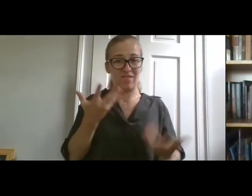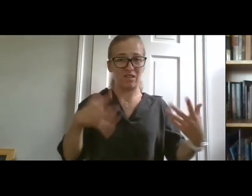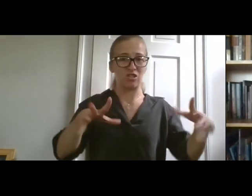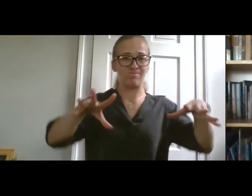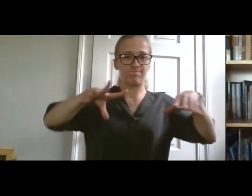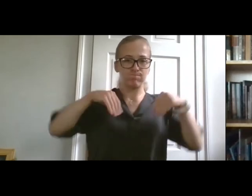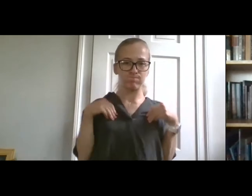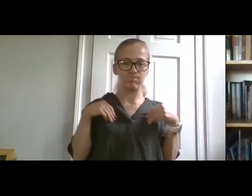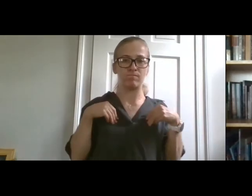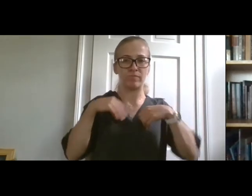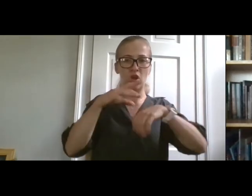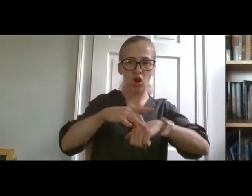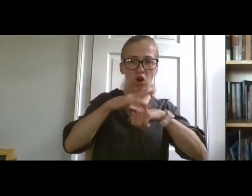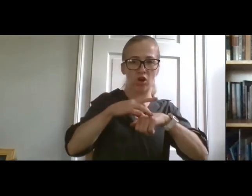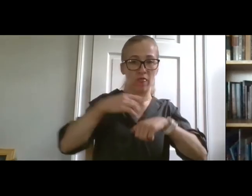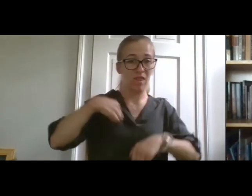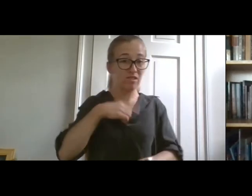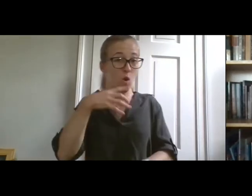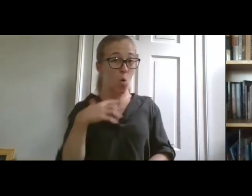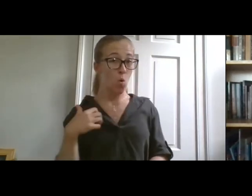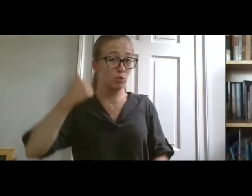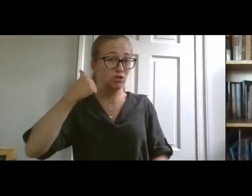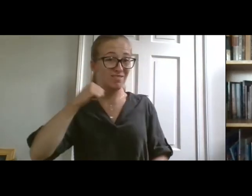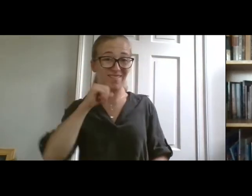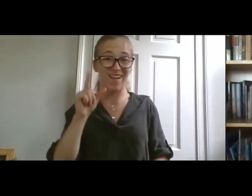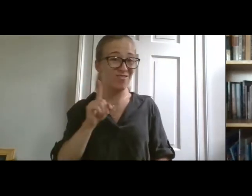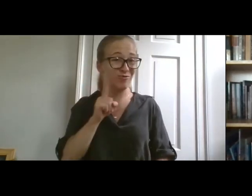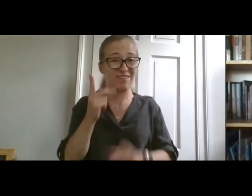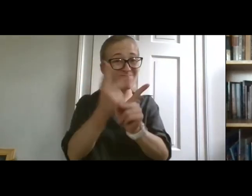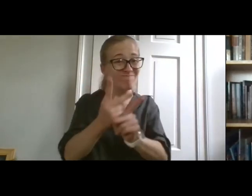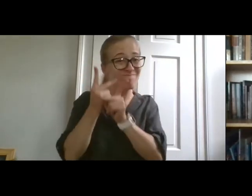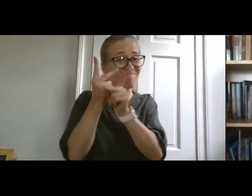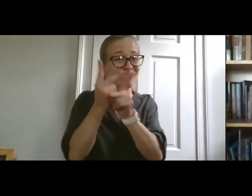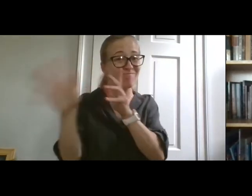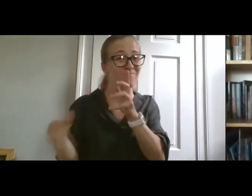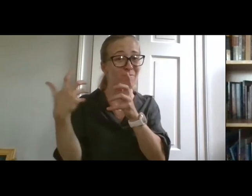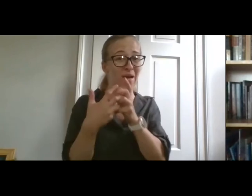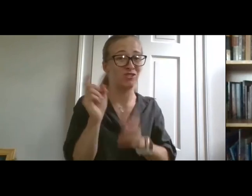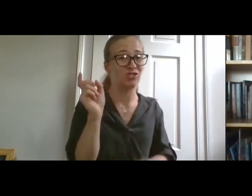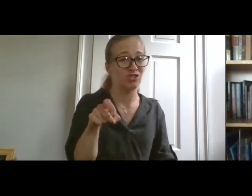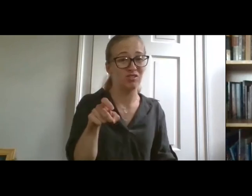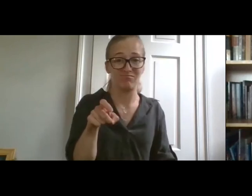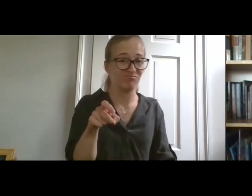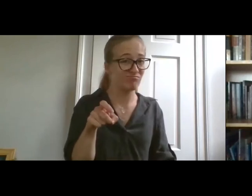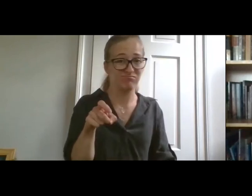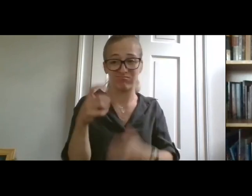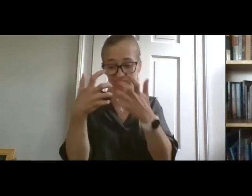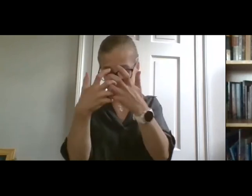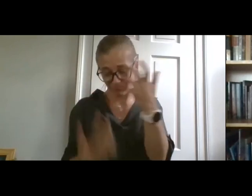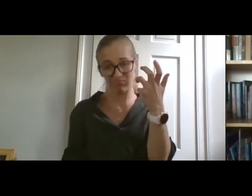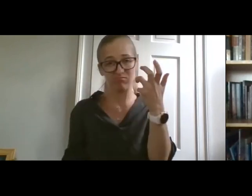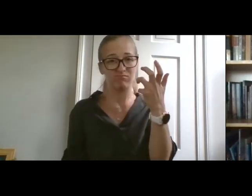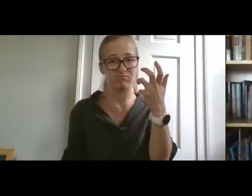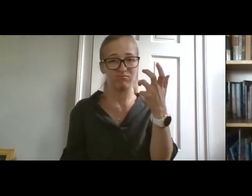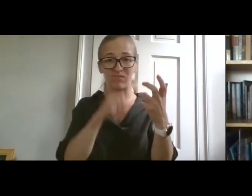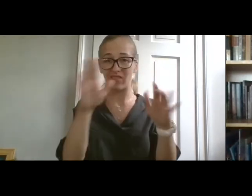way that those of us who are older weren't really the custodians of it that we should have been, that we aren't bequeathing you the earth that we should